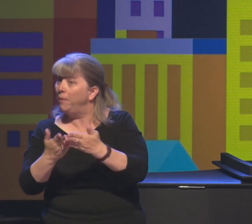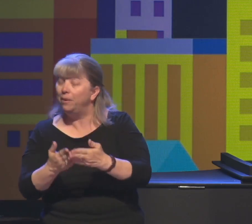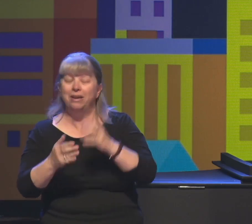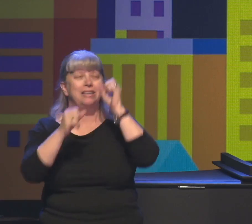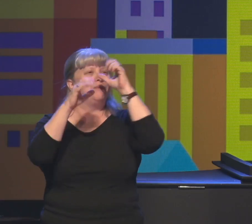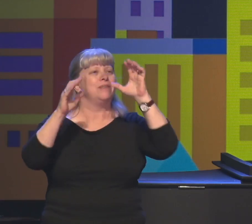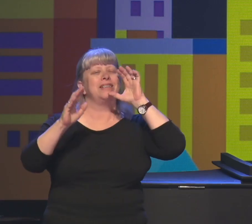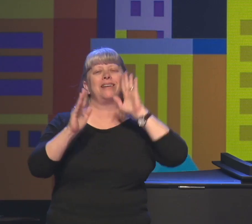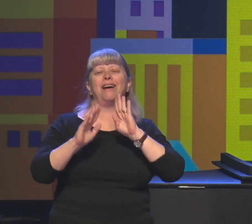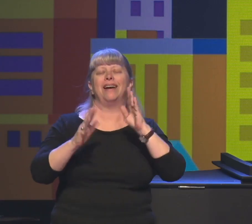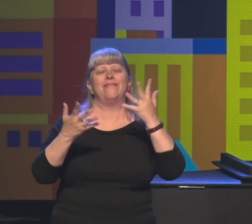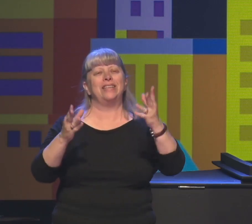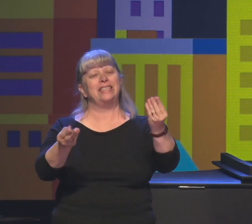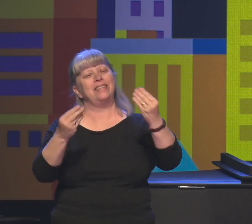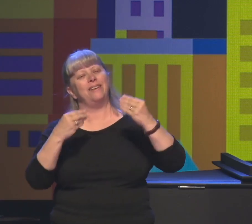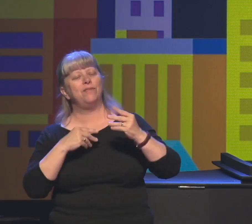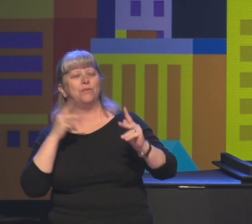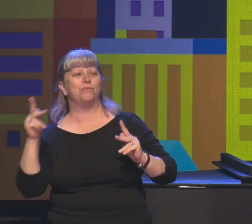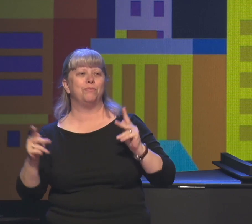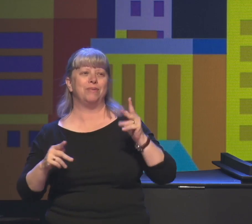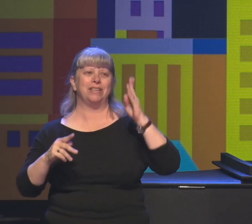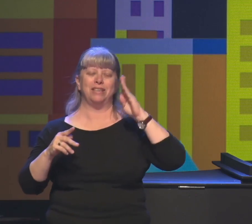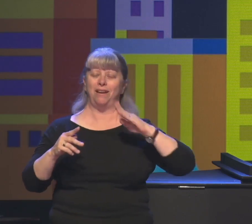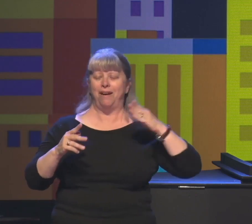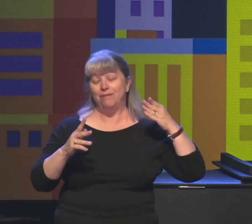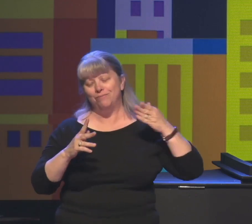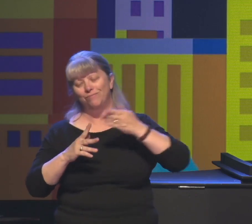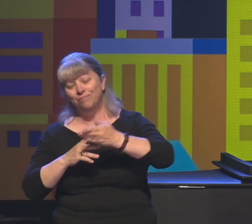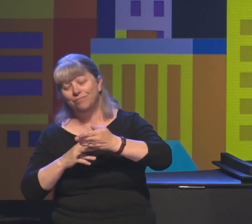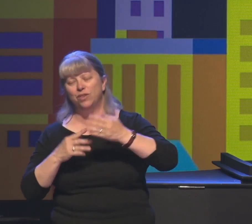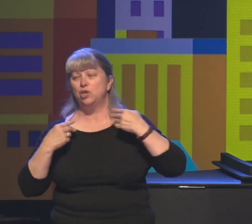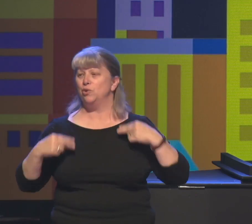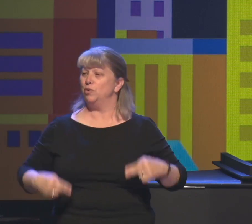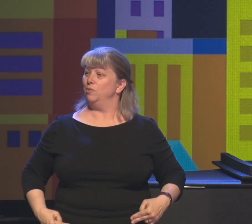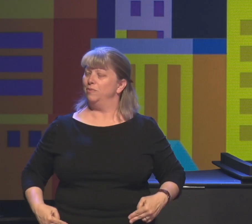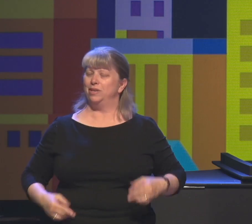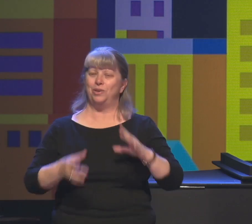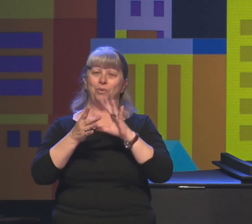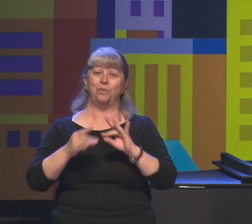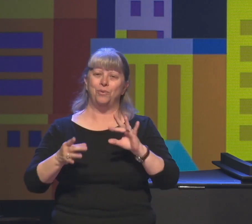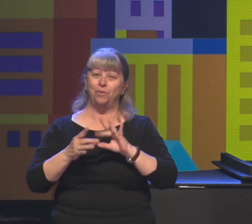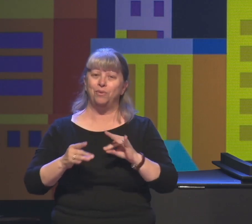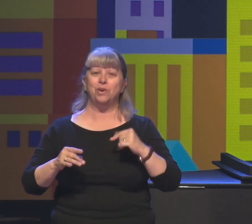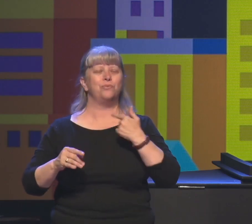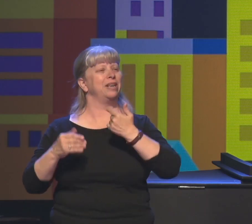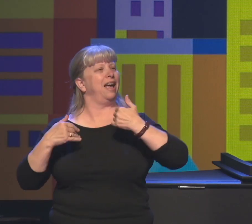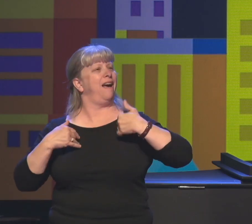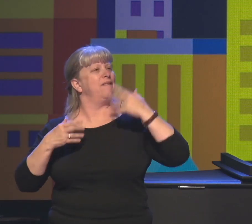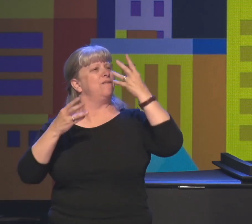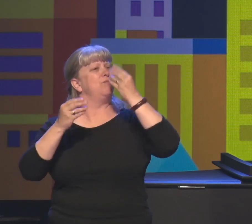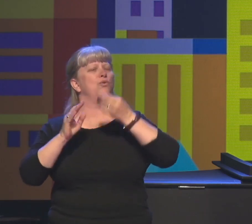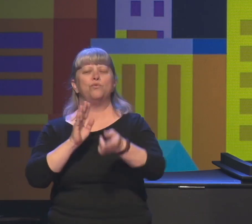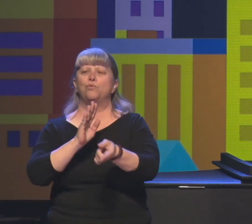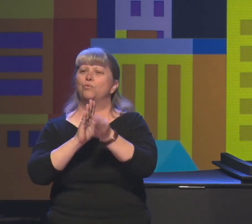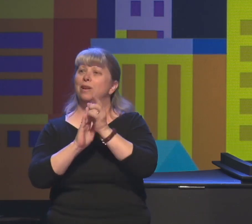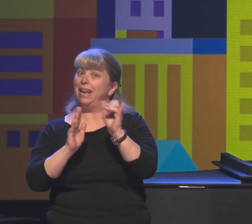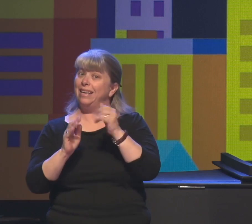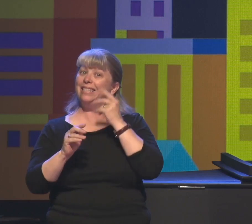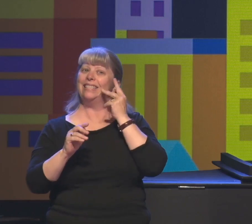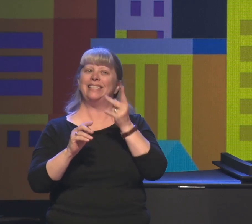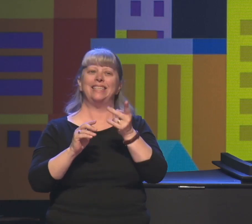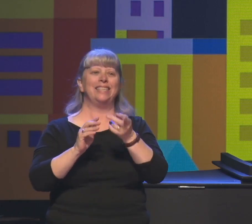of God that's given to us through people, and it's God breaking into humanity. And so we have these beautiful moments, like what we're going